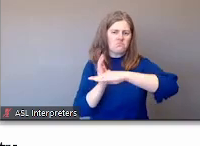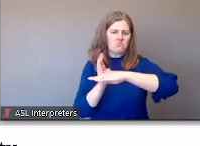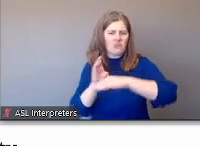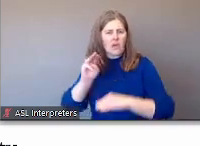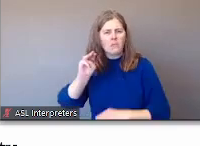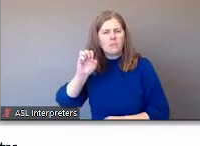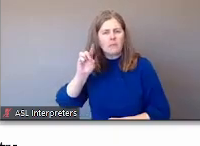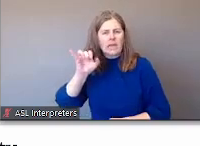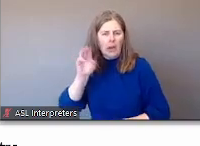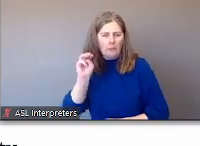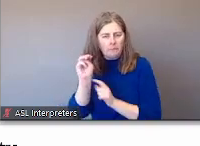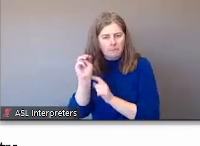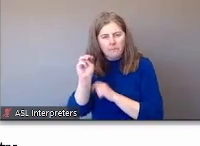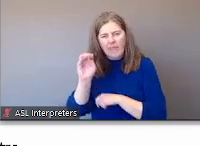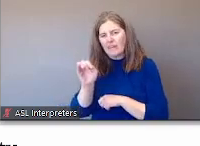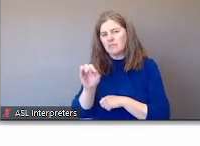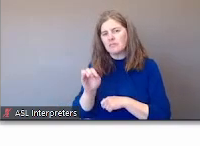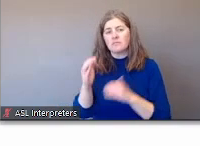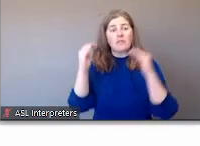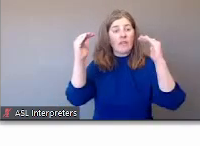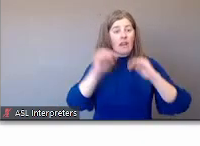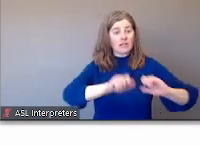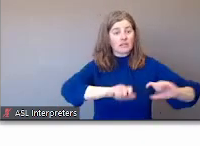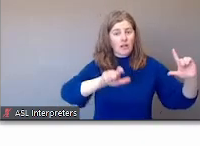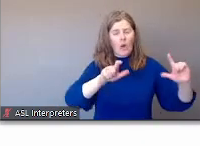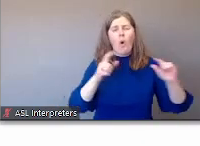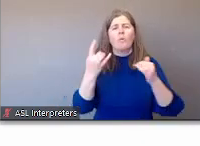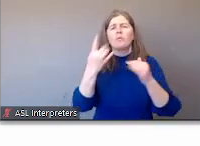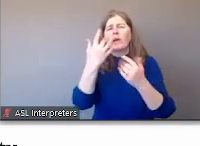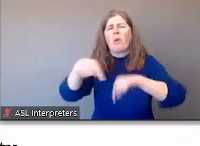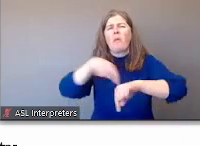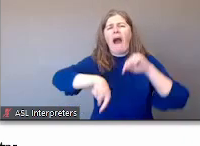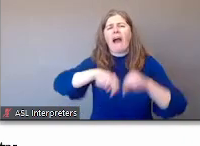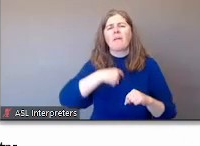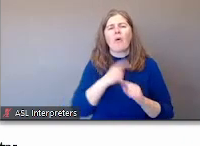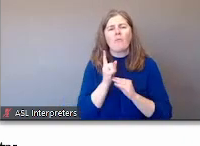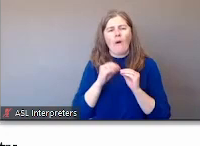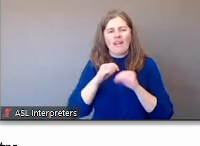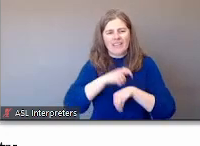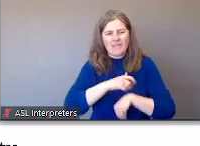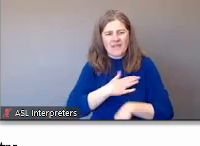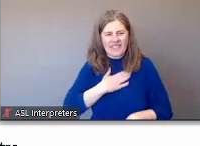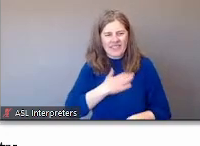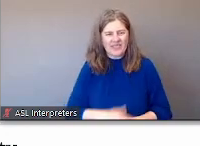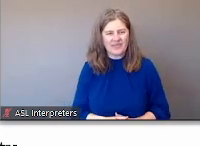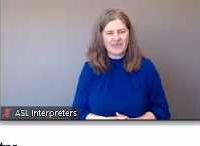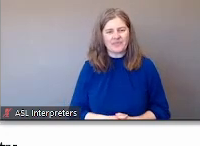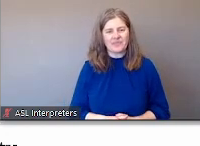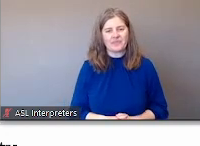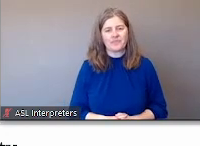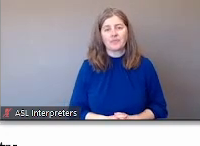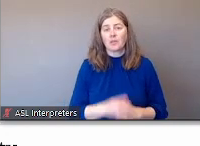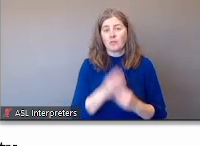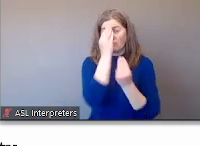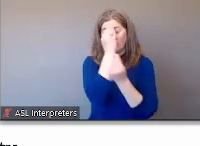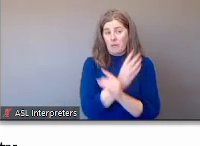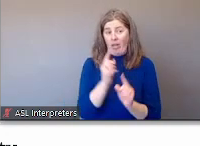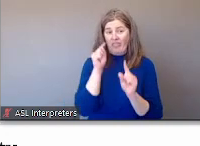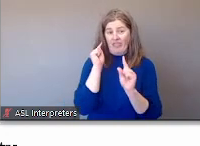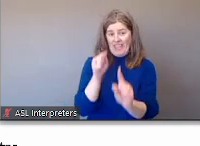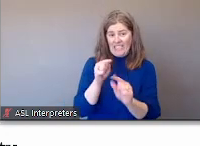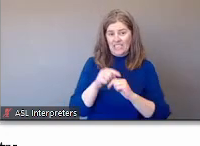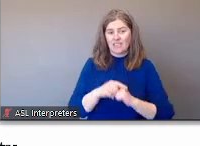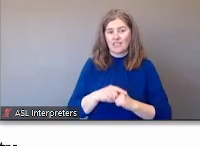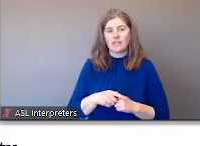jargon. Let's go to the next slide. But wait, go back one time. One other thing about this is, so this